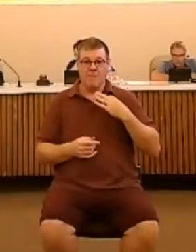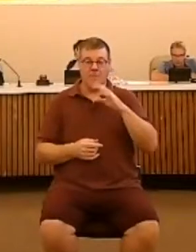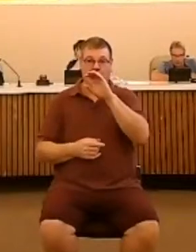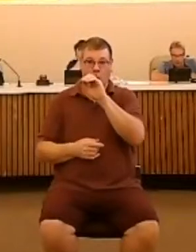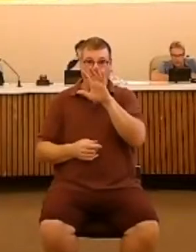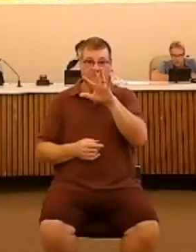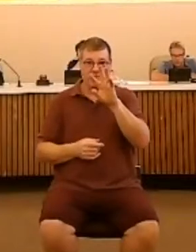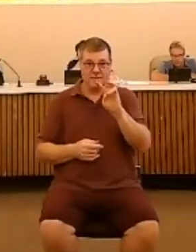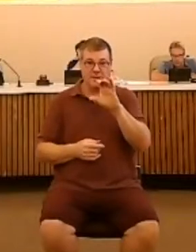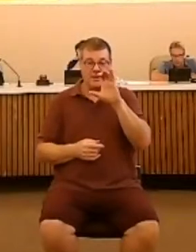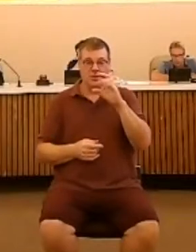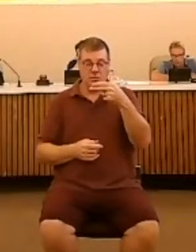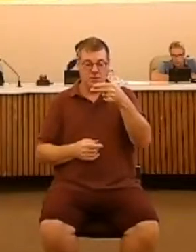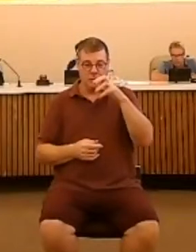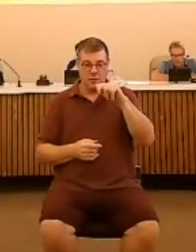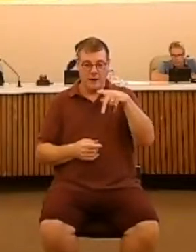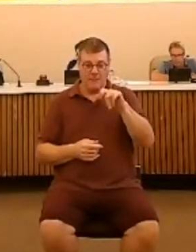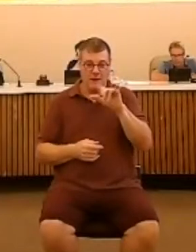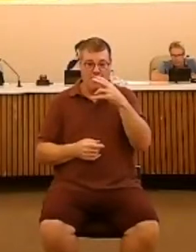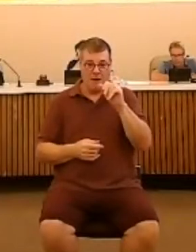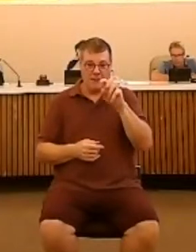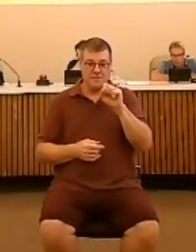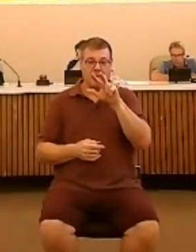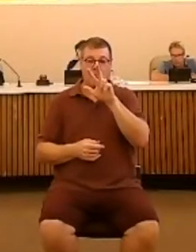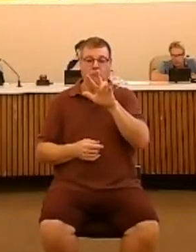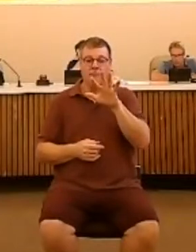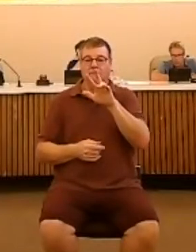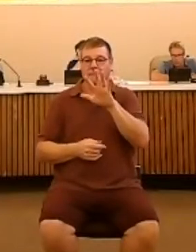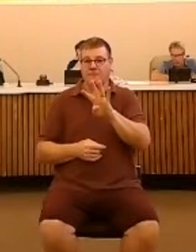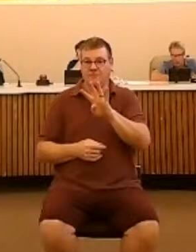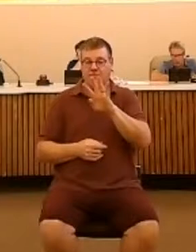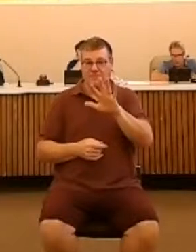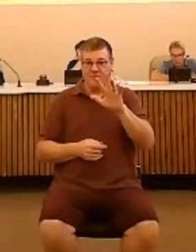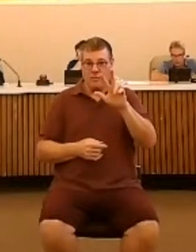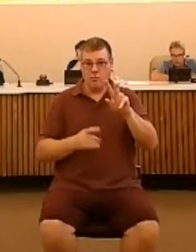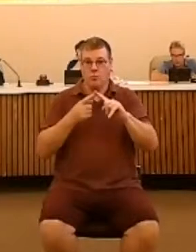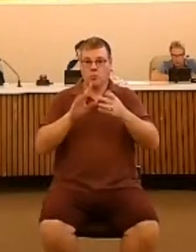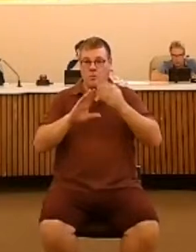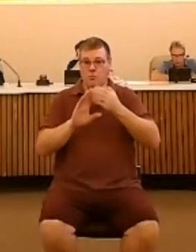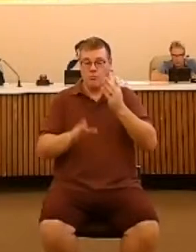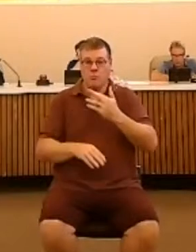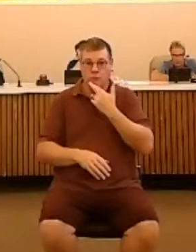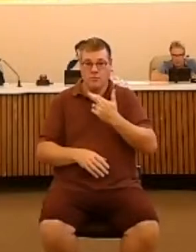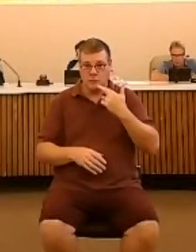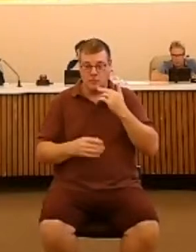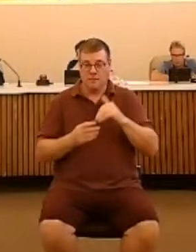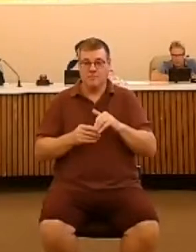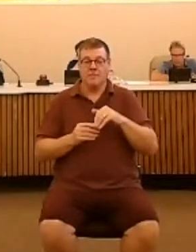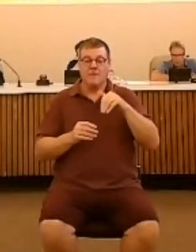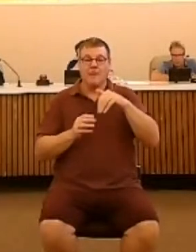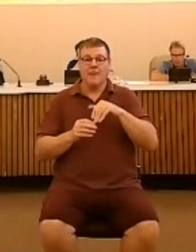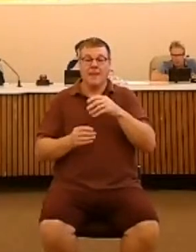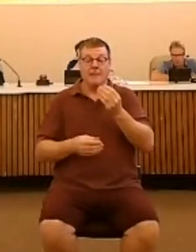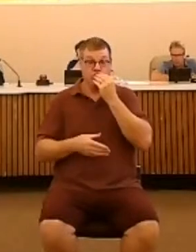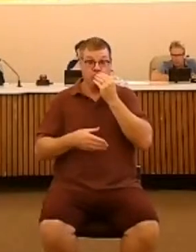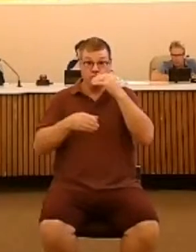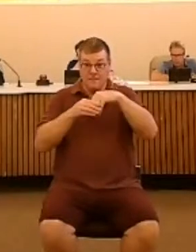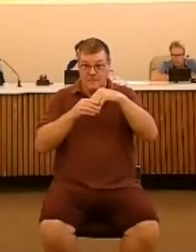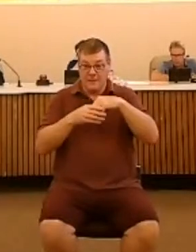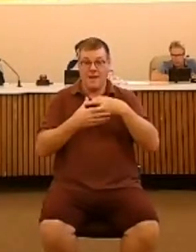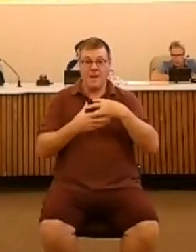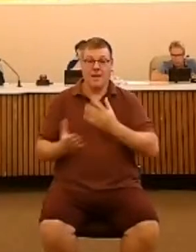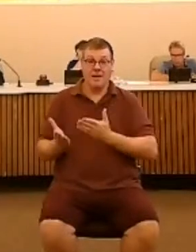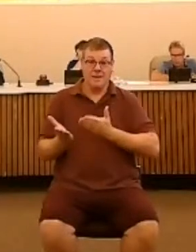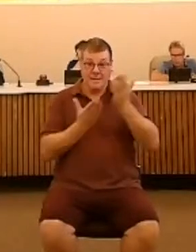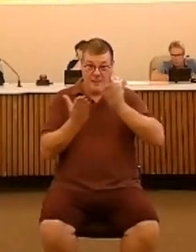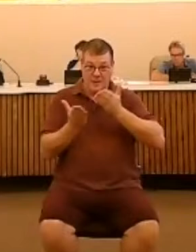2021-056 Chappie Hots, 3553 West Henrietta Road to operate a restaurant with dine-in, takeout, and delivery in